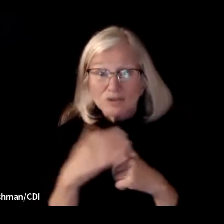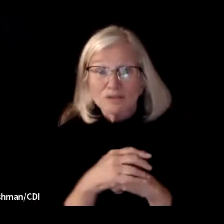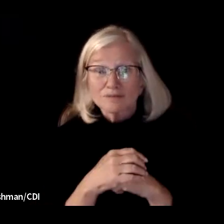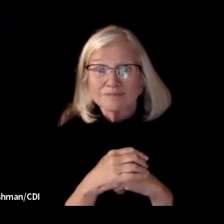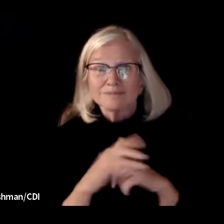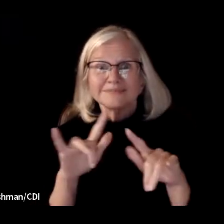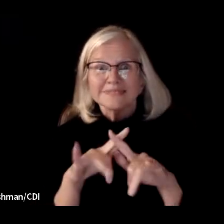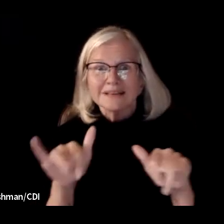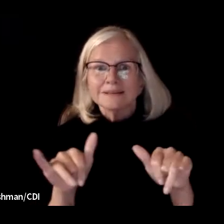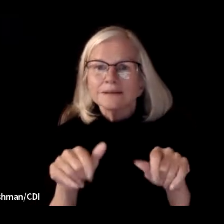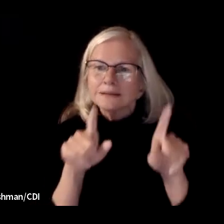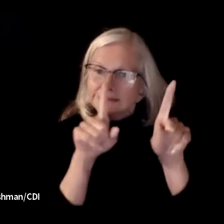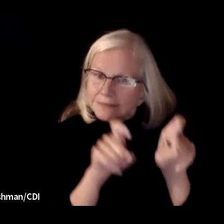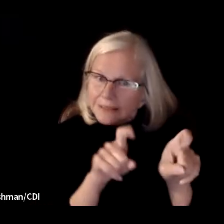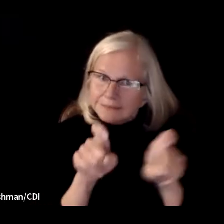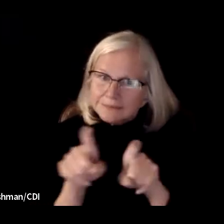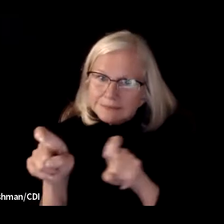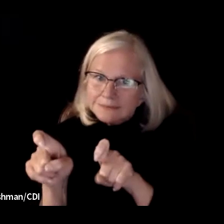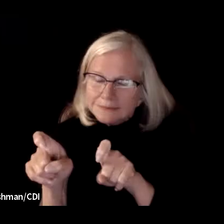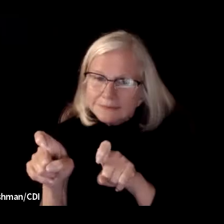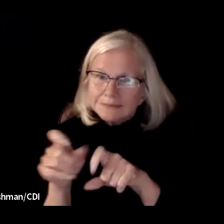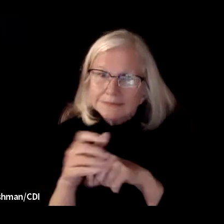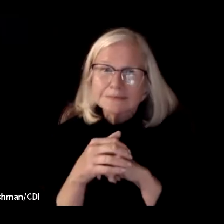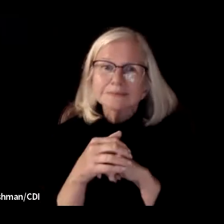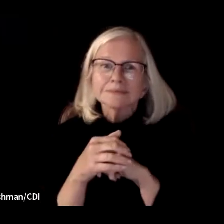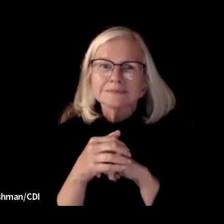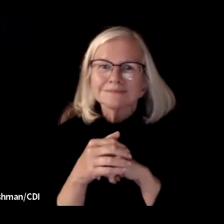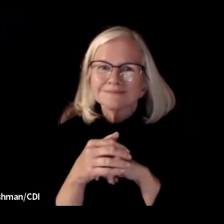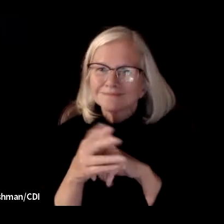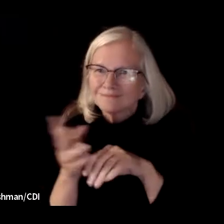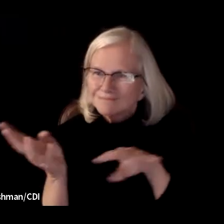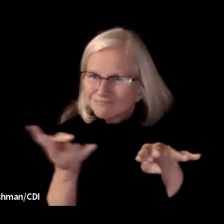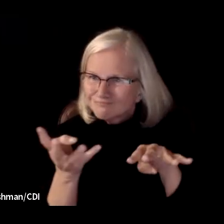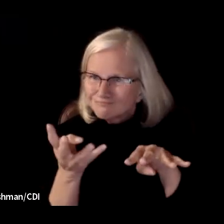up. So it's not just because we're testing more.